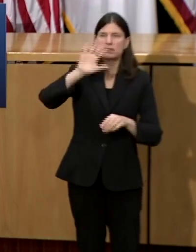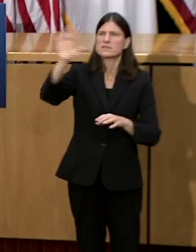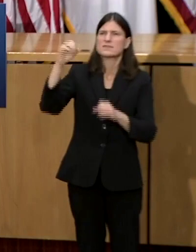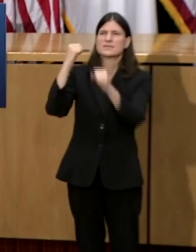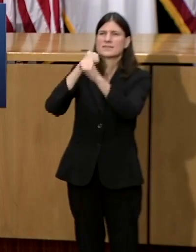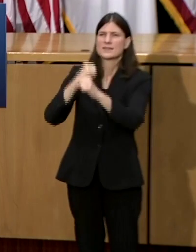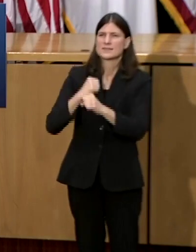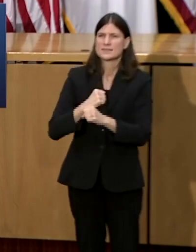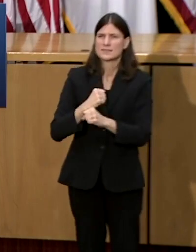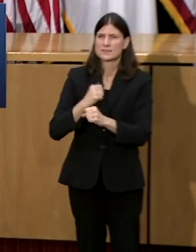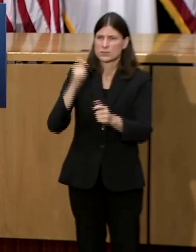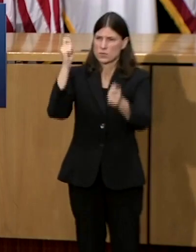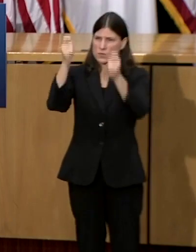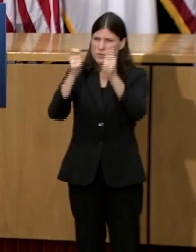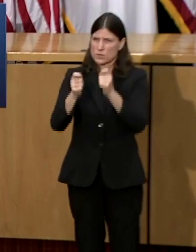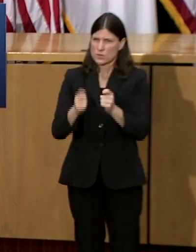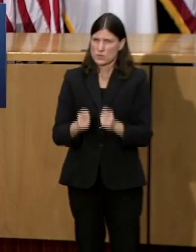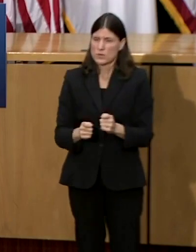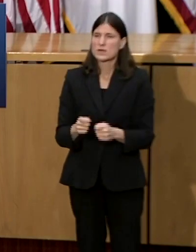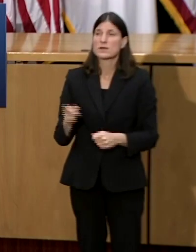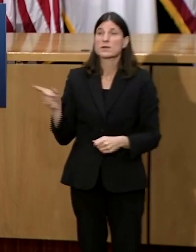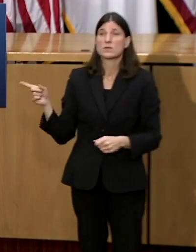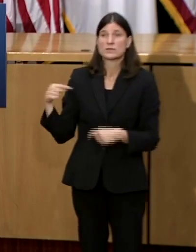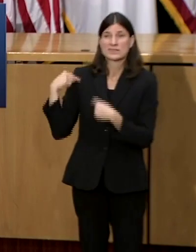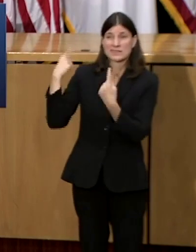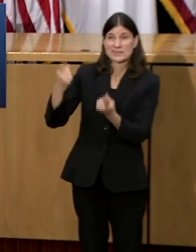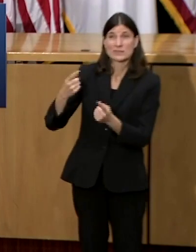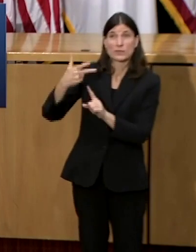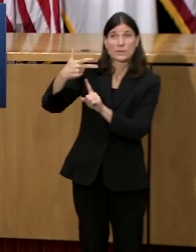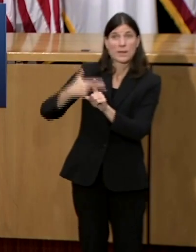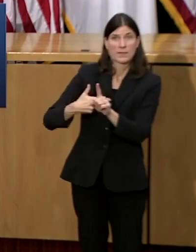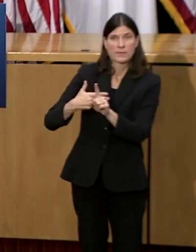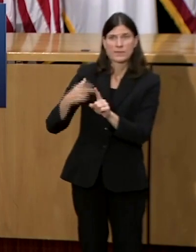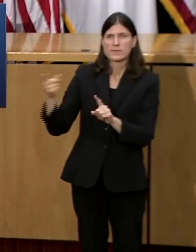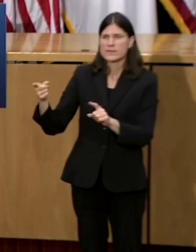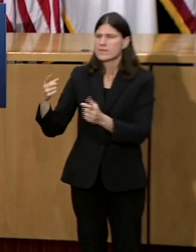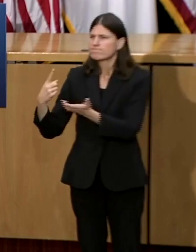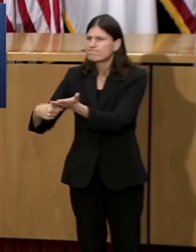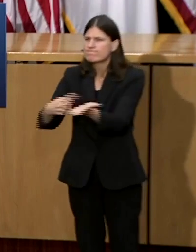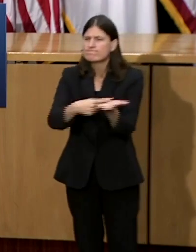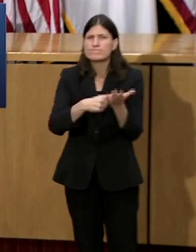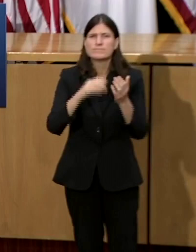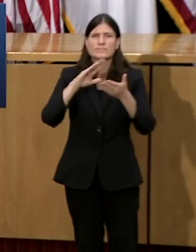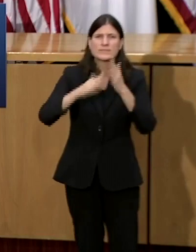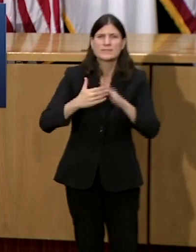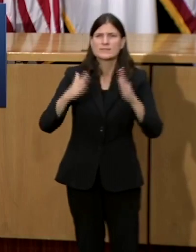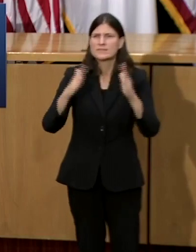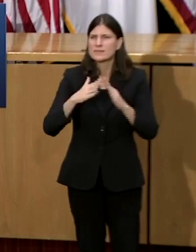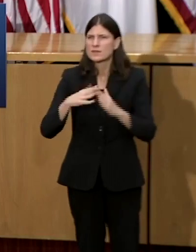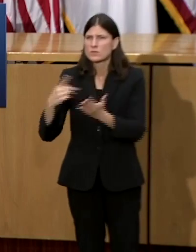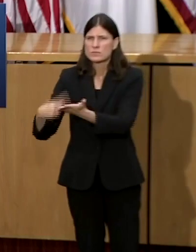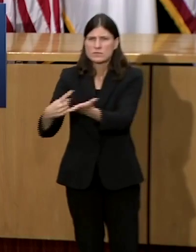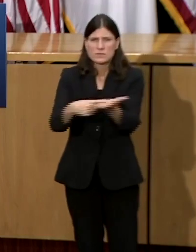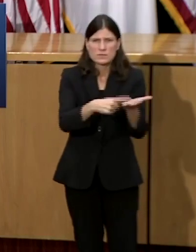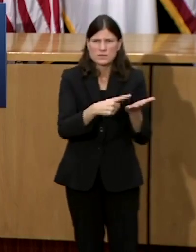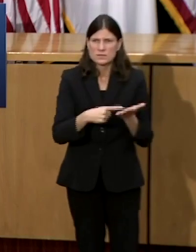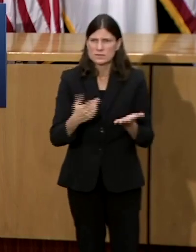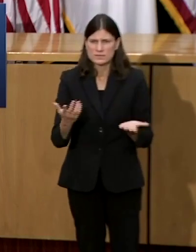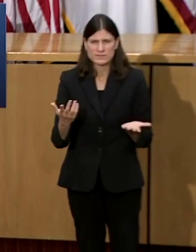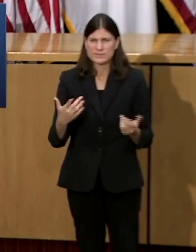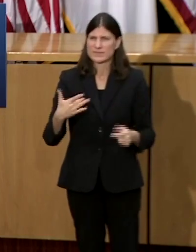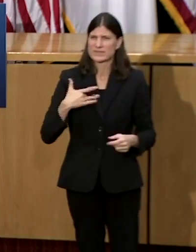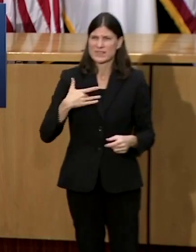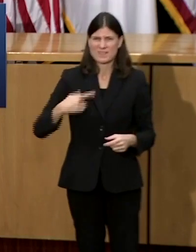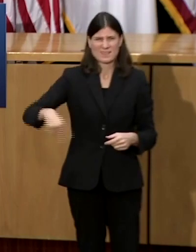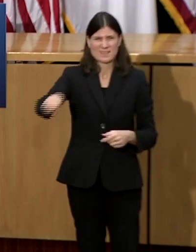that the thresholds should perhaps be more nuanced. We've heard from some that a few cases within a couple of days in a small community